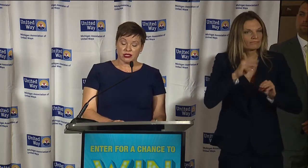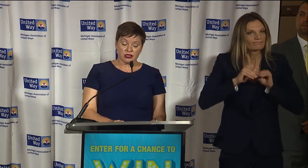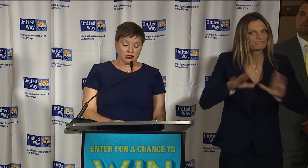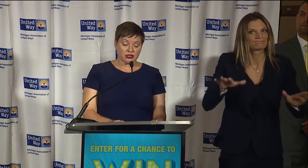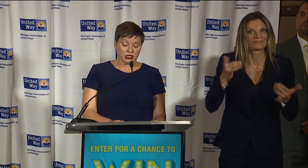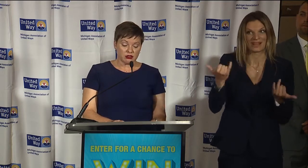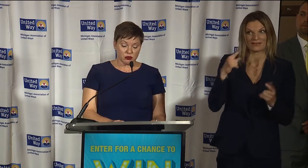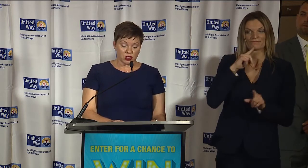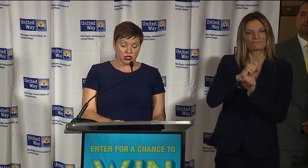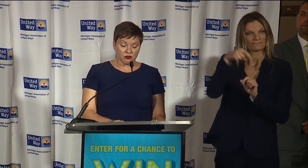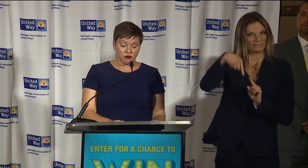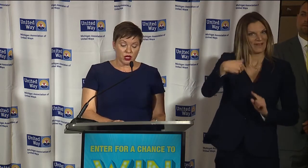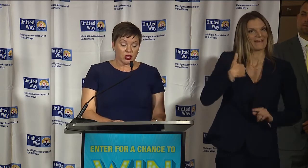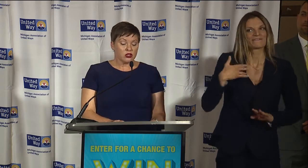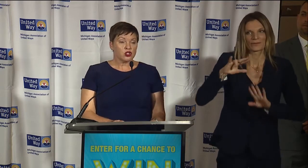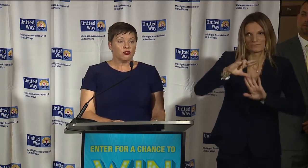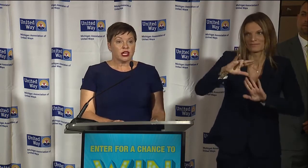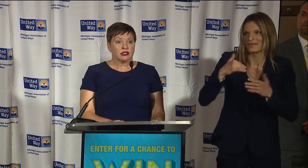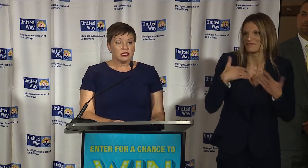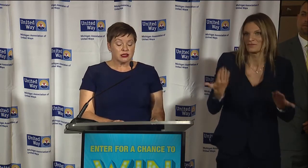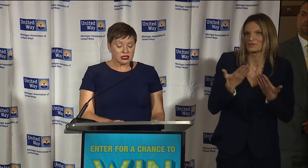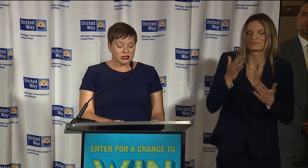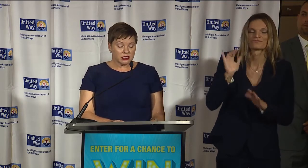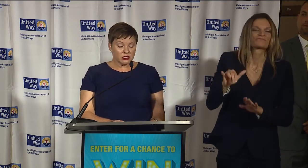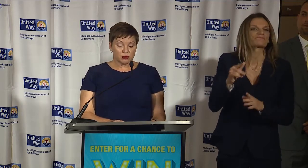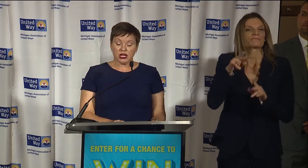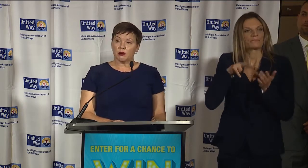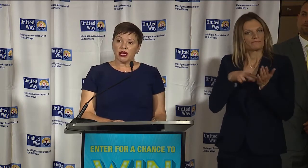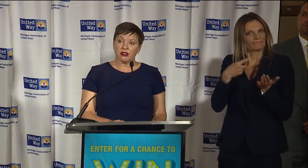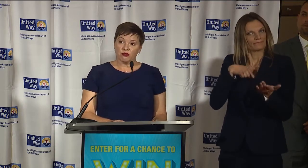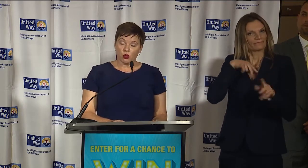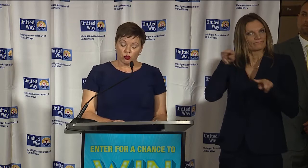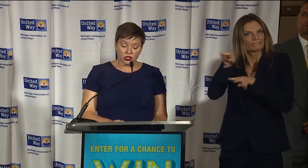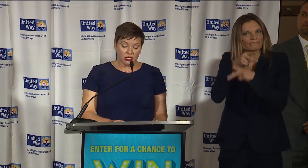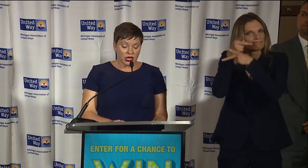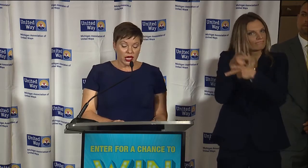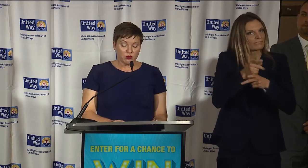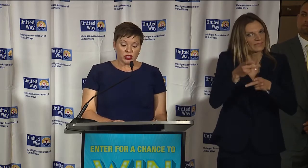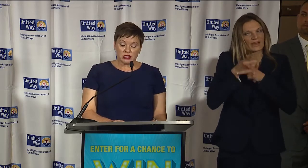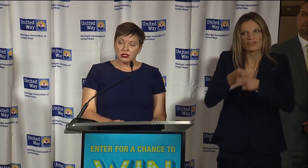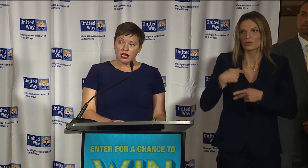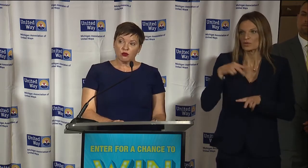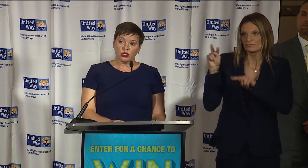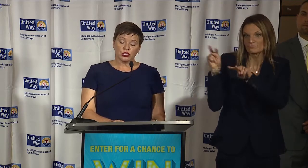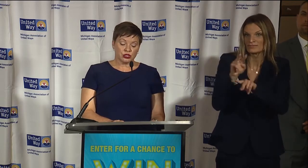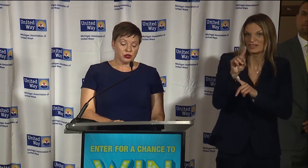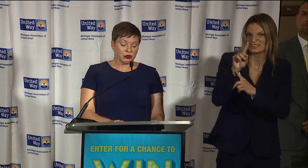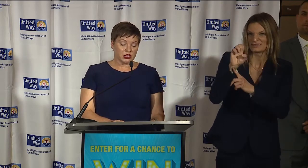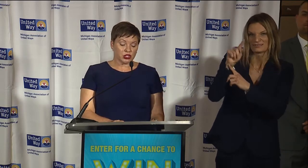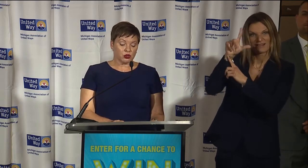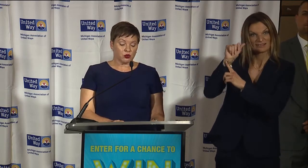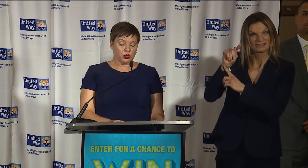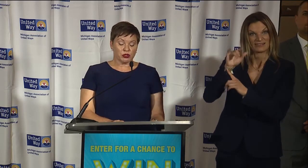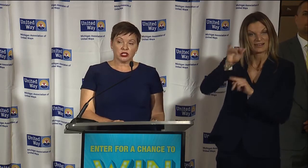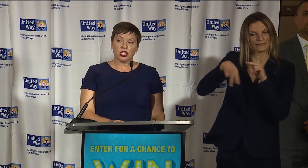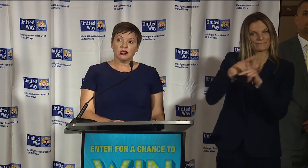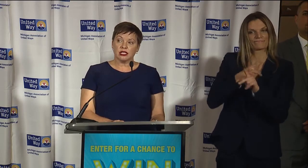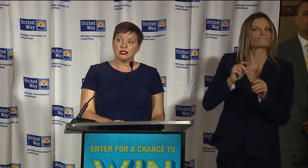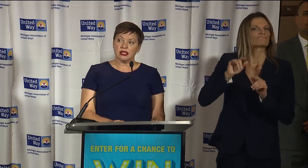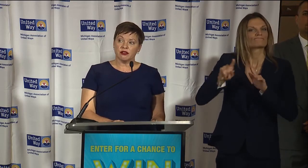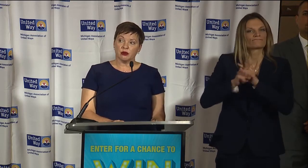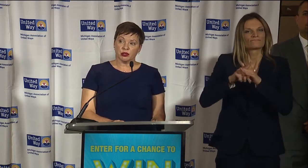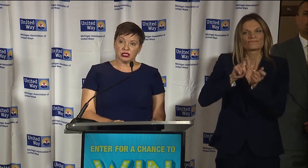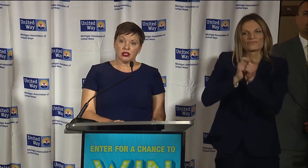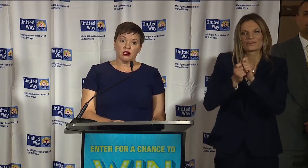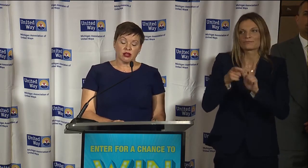that present in the state of Michigan. So vaccines continue to be our path forward, and we still have work to do to make sure that we reach at